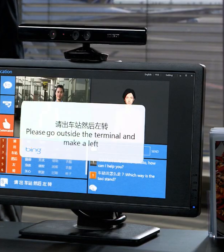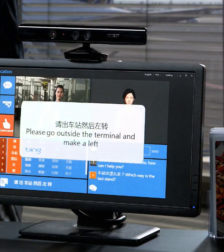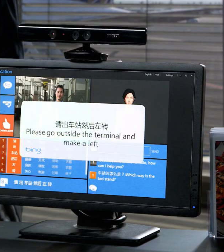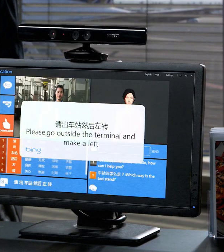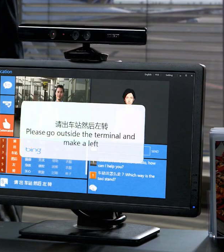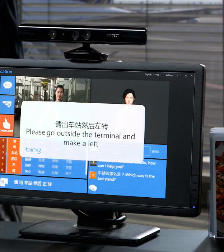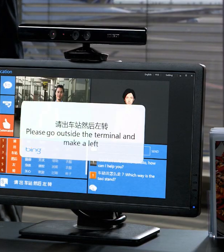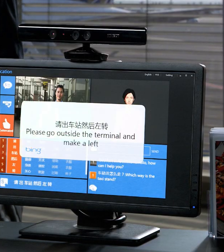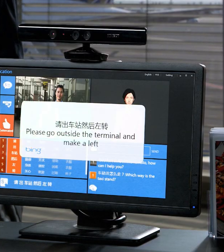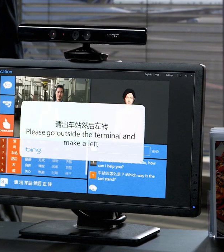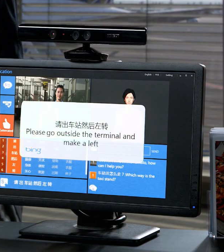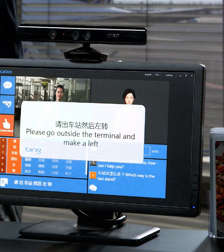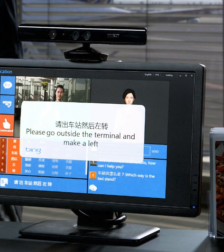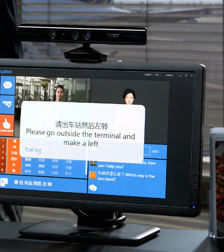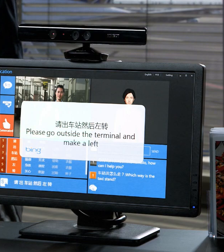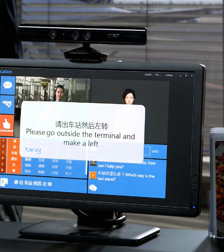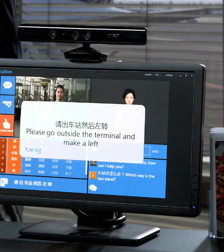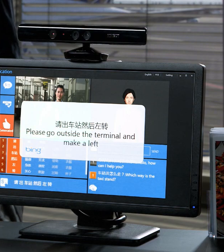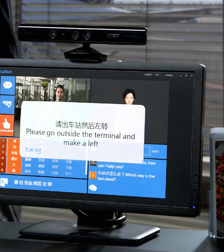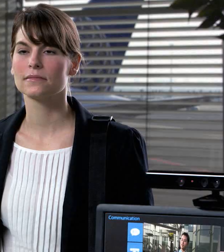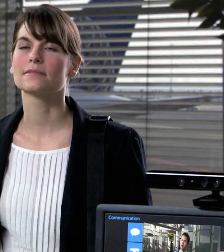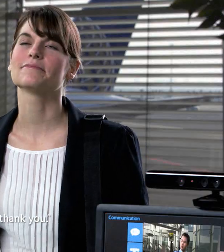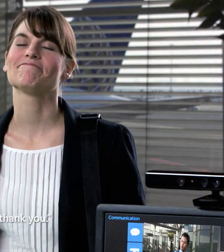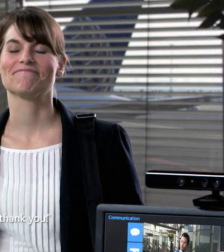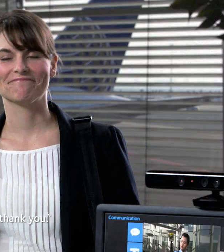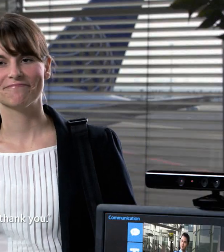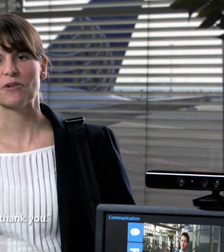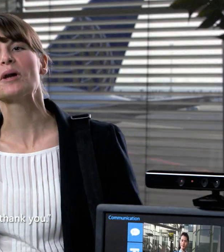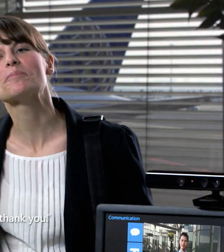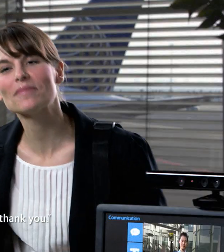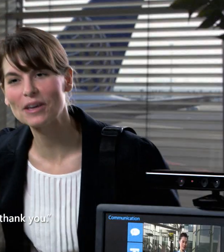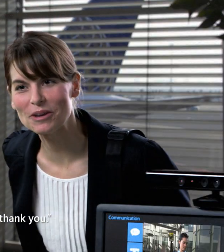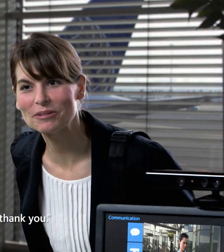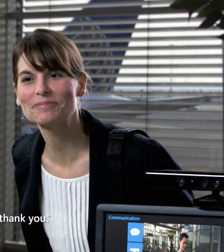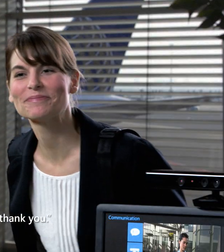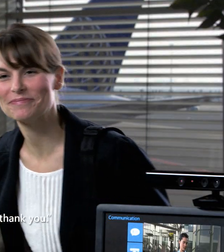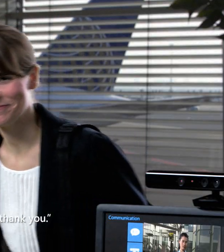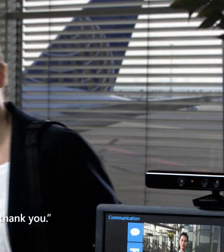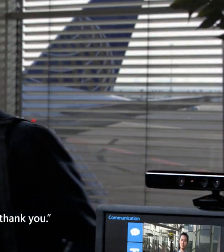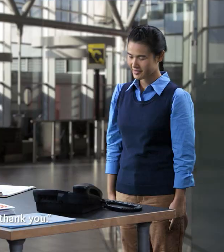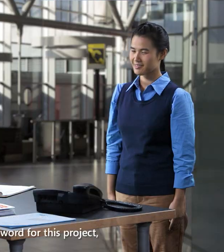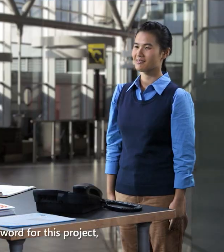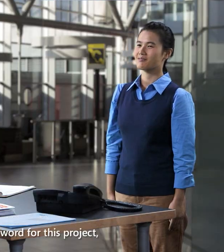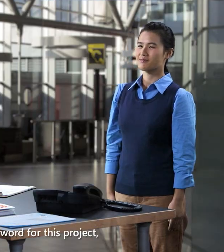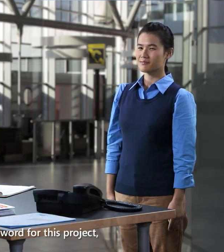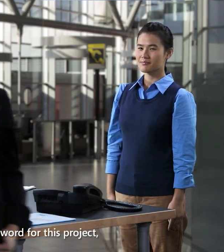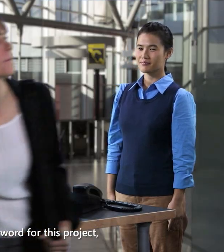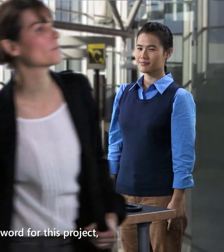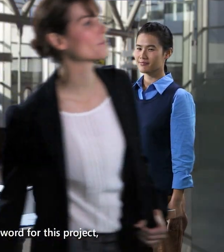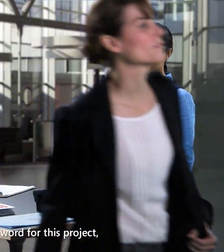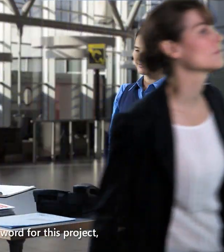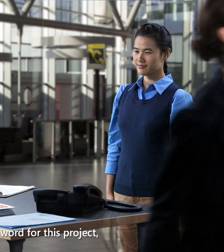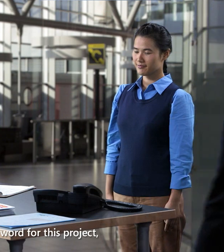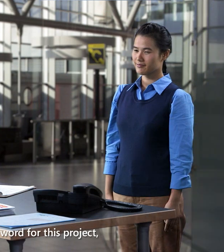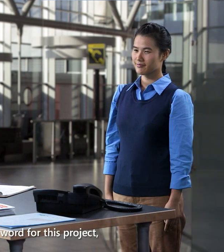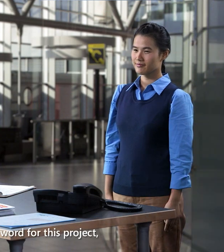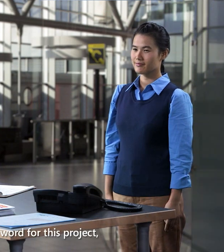Please go outside the terminal and make a left. Great, thank you. If I can pick a keyword for this